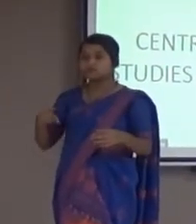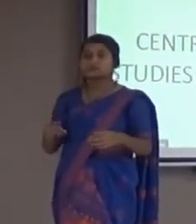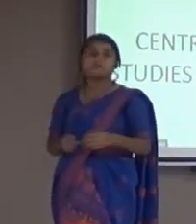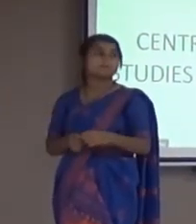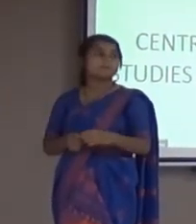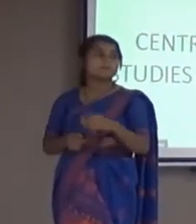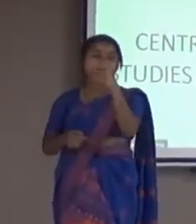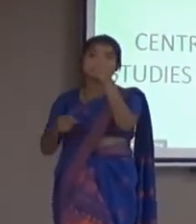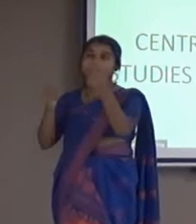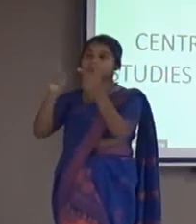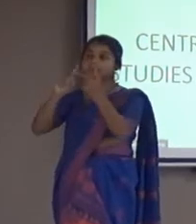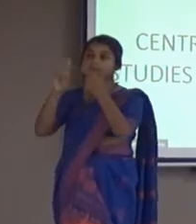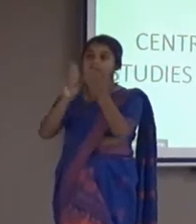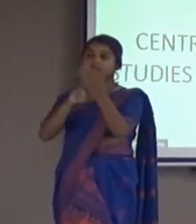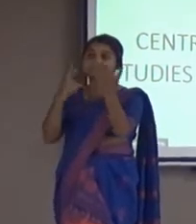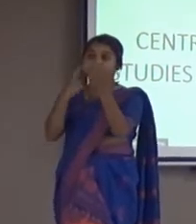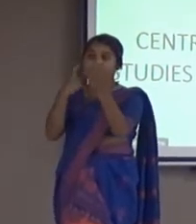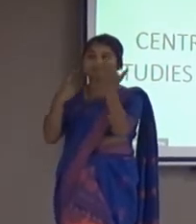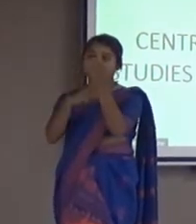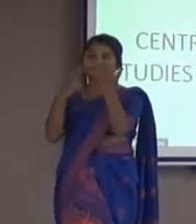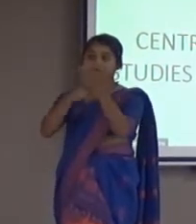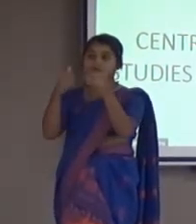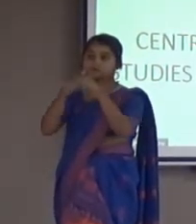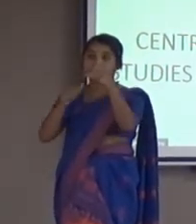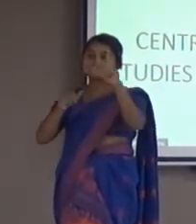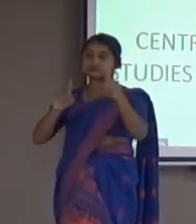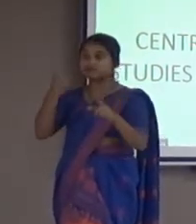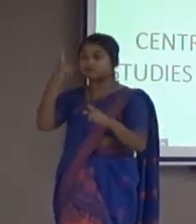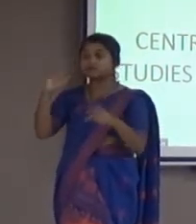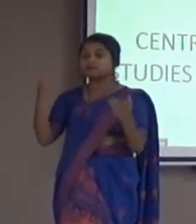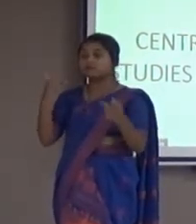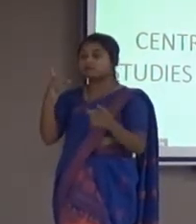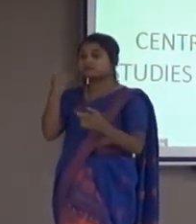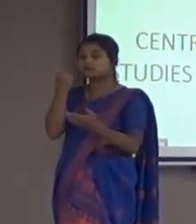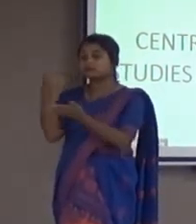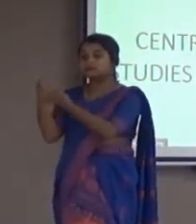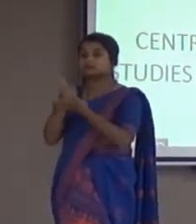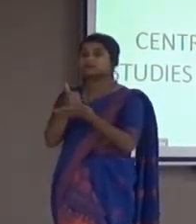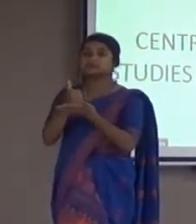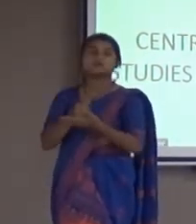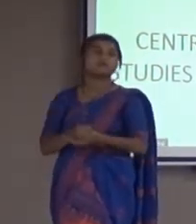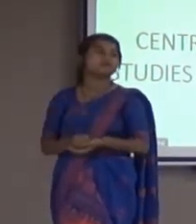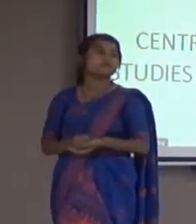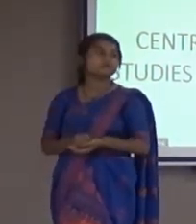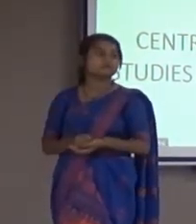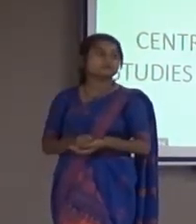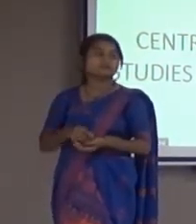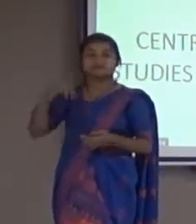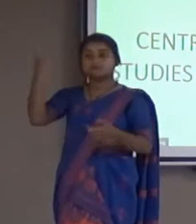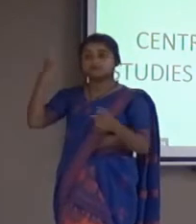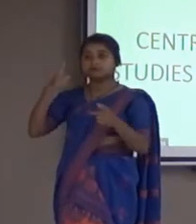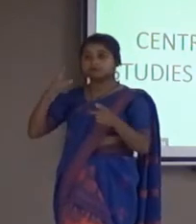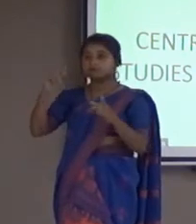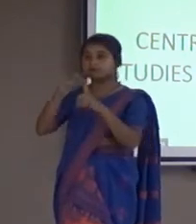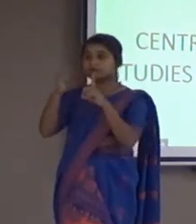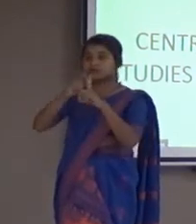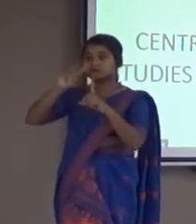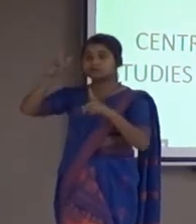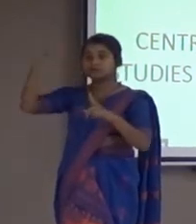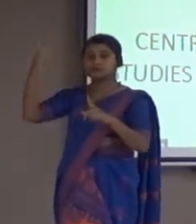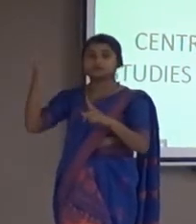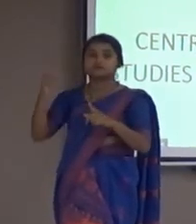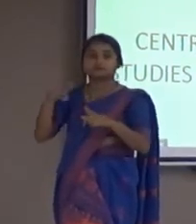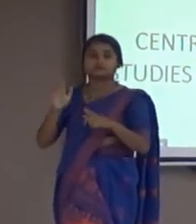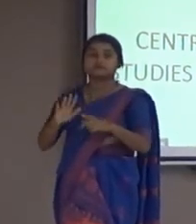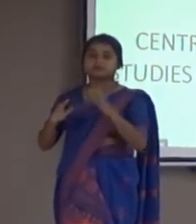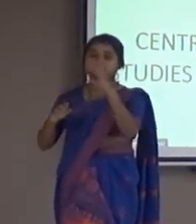need that first-hand initial financial support. So on behalf of Professor Ujjal, the social justice head for